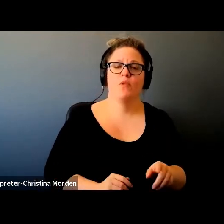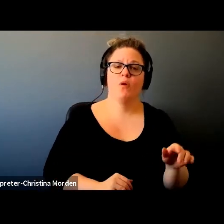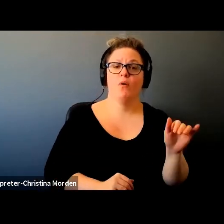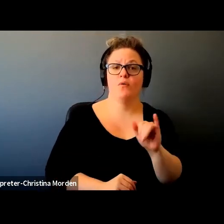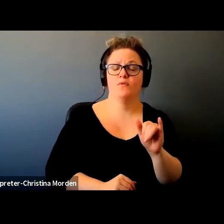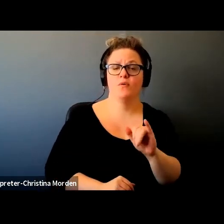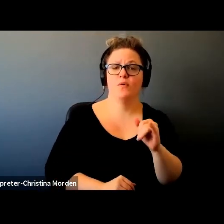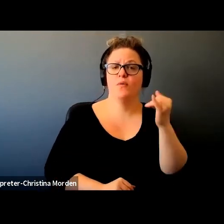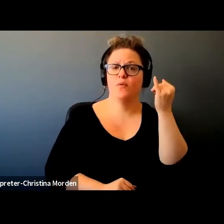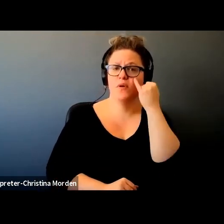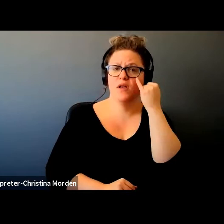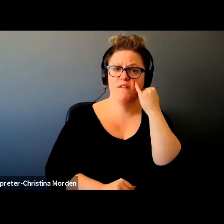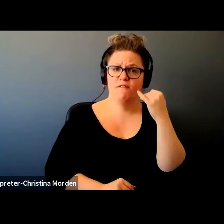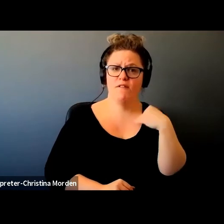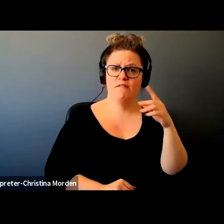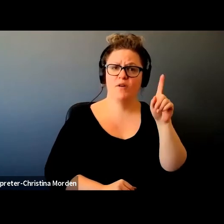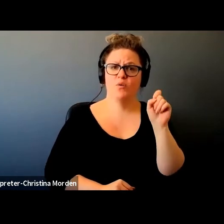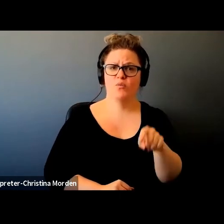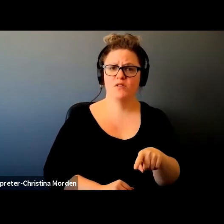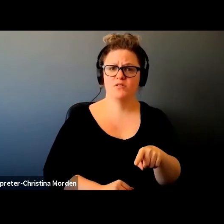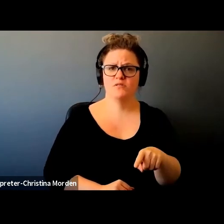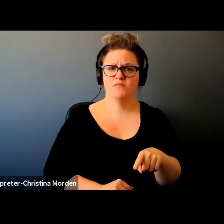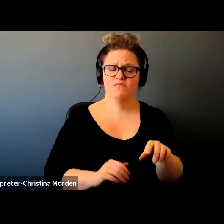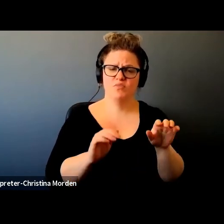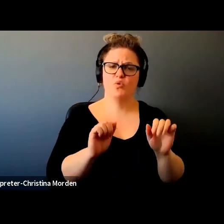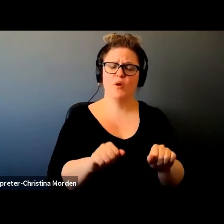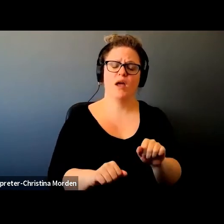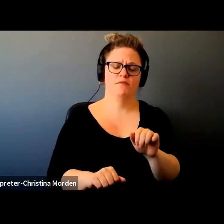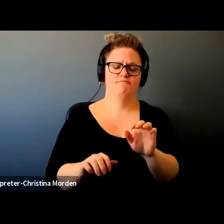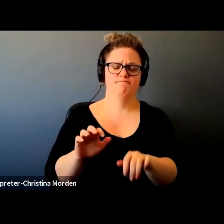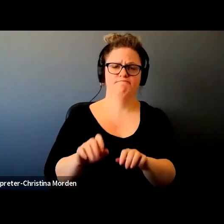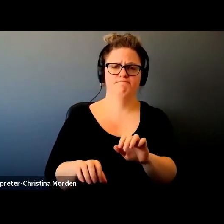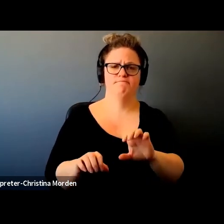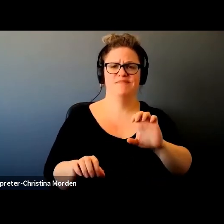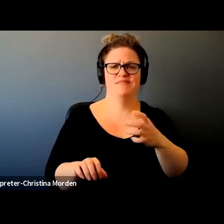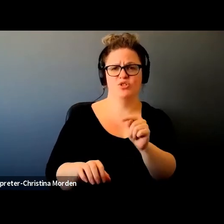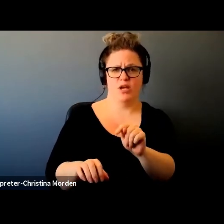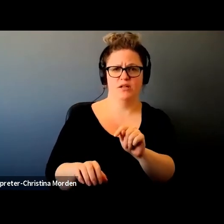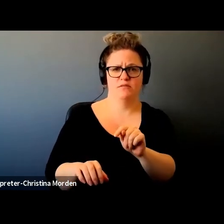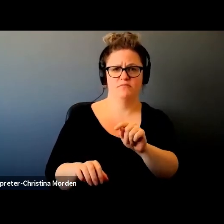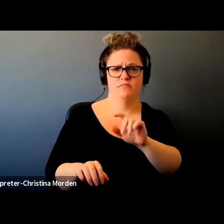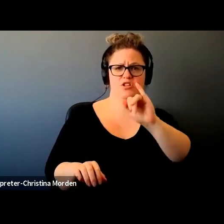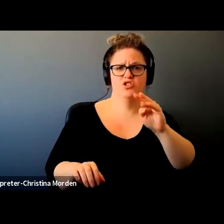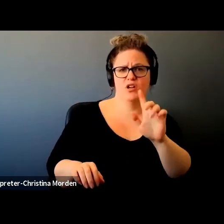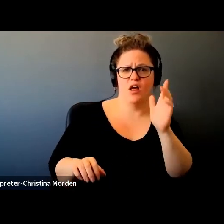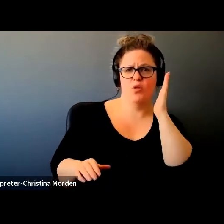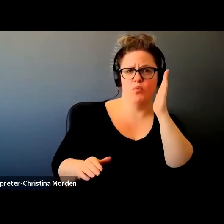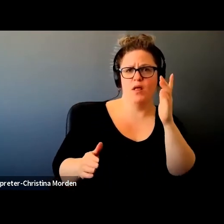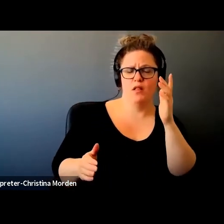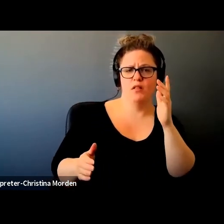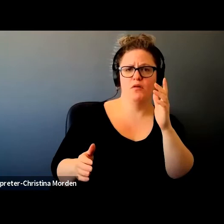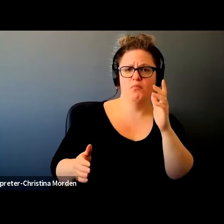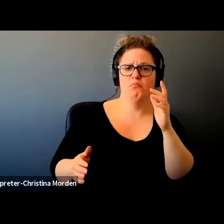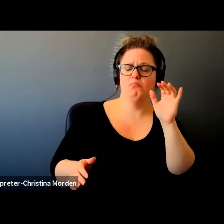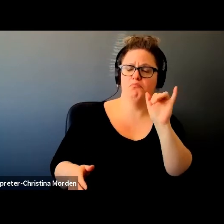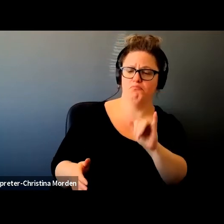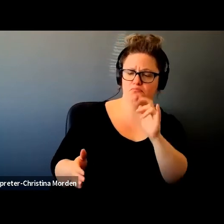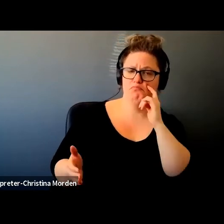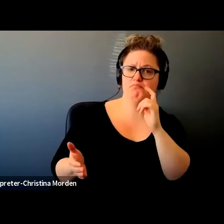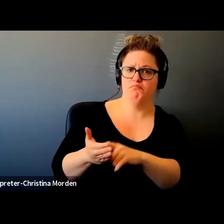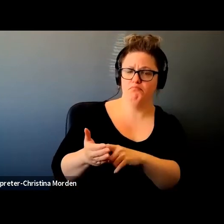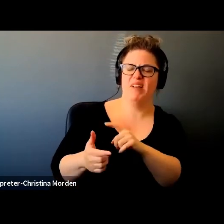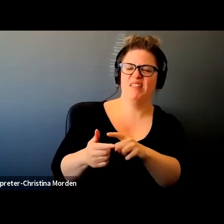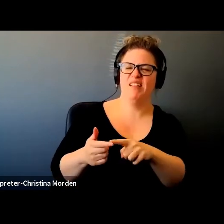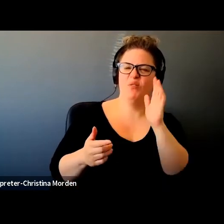any questions, put them in the chat, share them with Janelle, and we'll hopefully get to them at the end of this. So Janelle just introduced